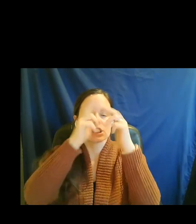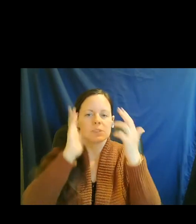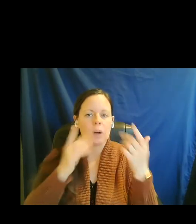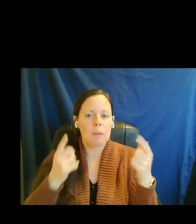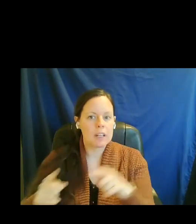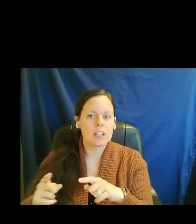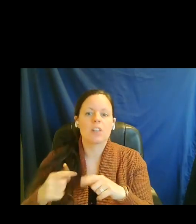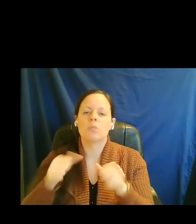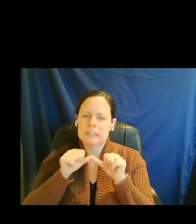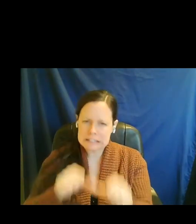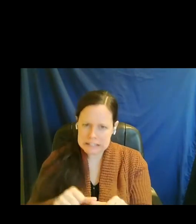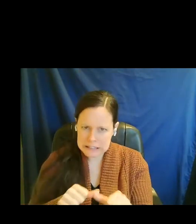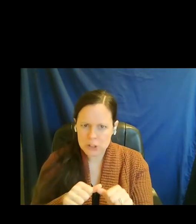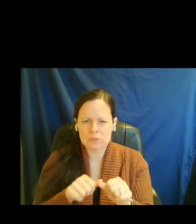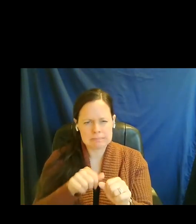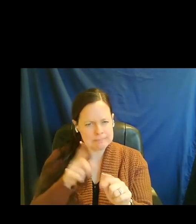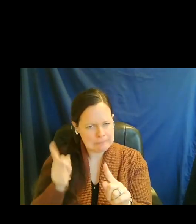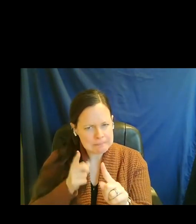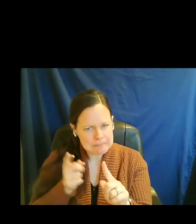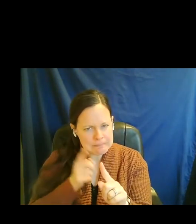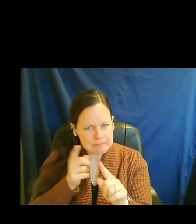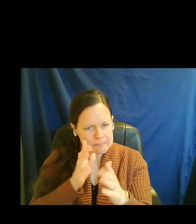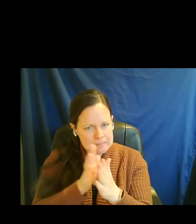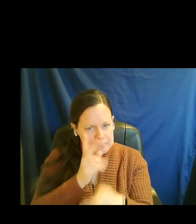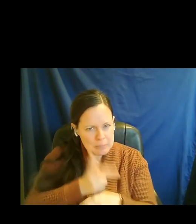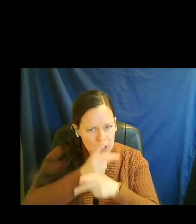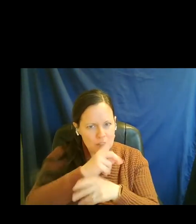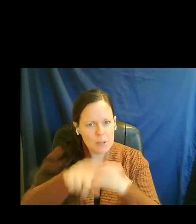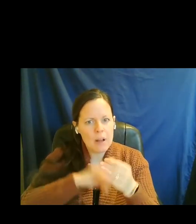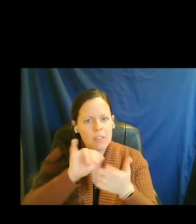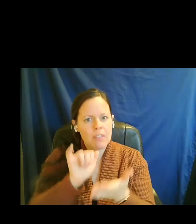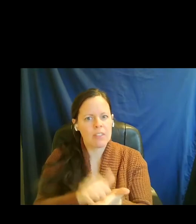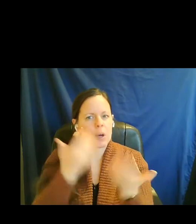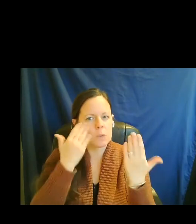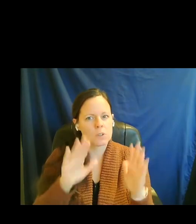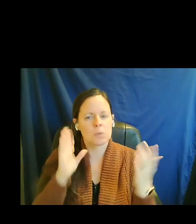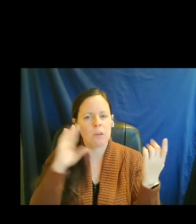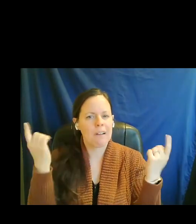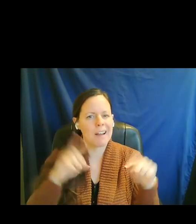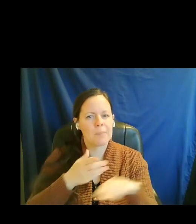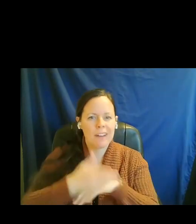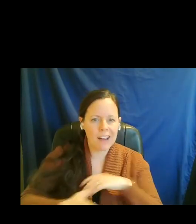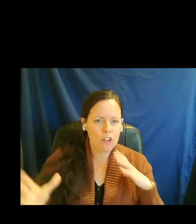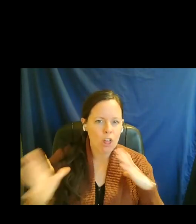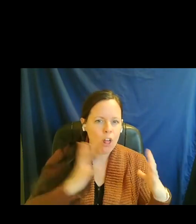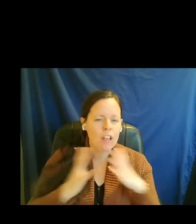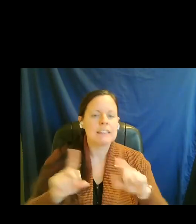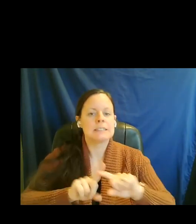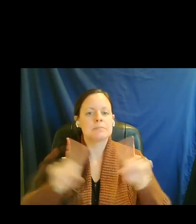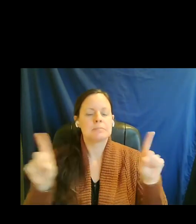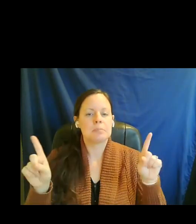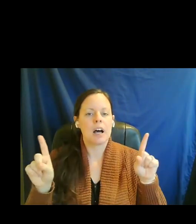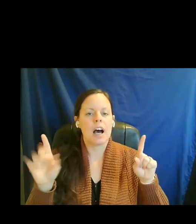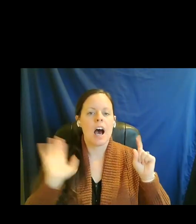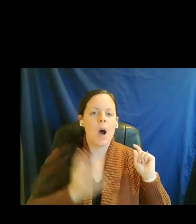maintain vigilance on those things, and we don't know what will happen after the holidays. And but it's our one